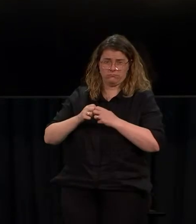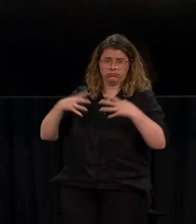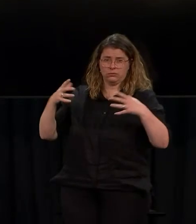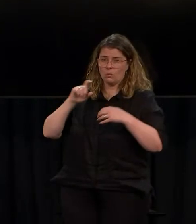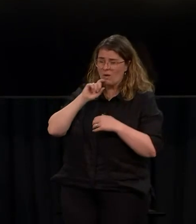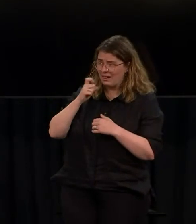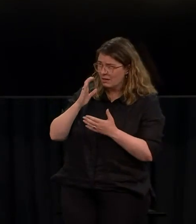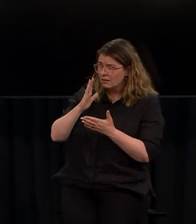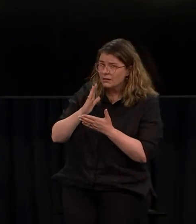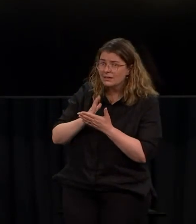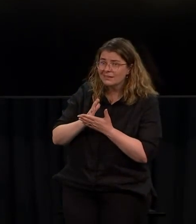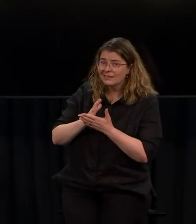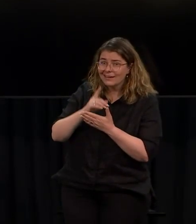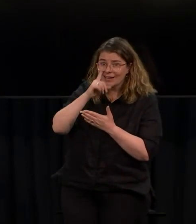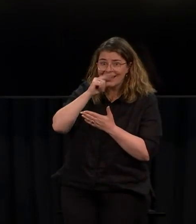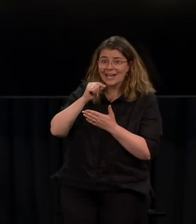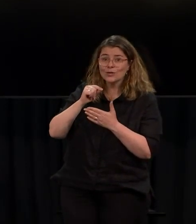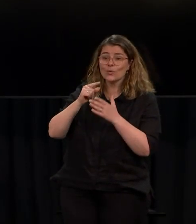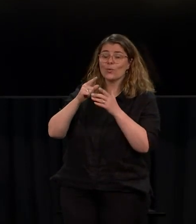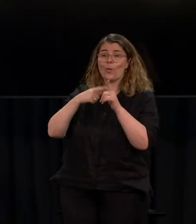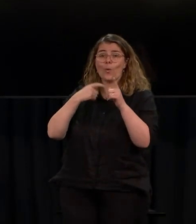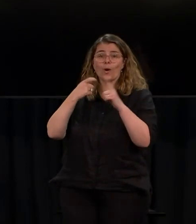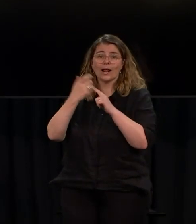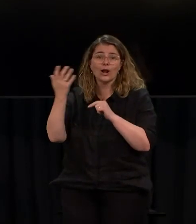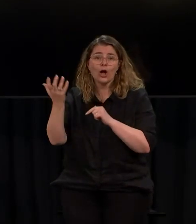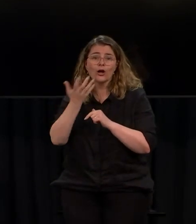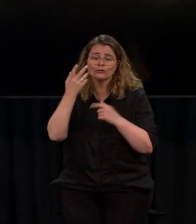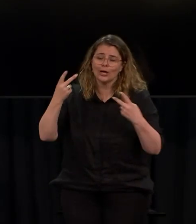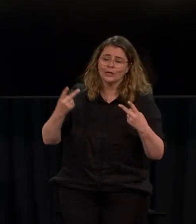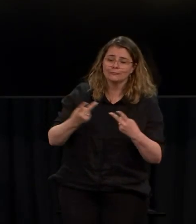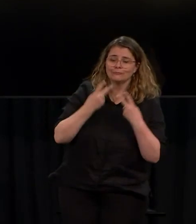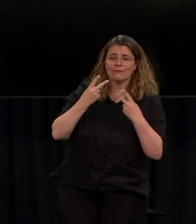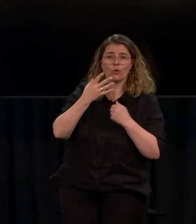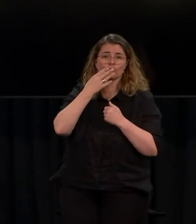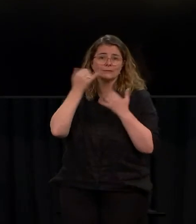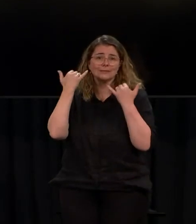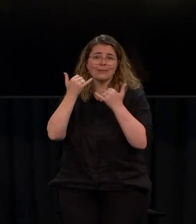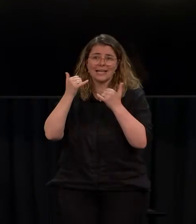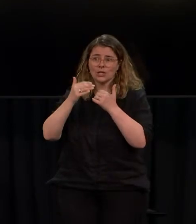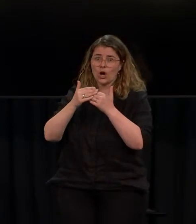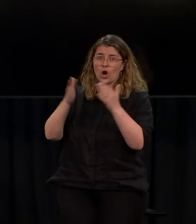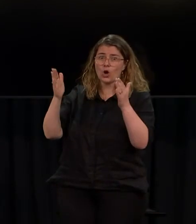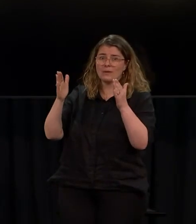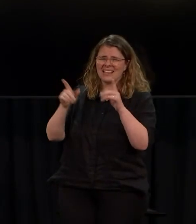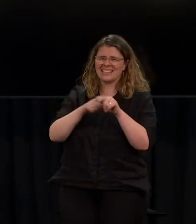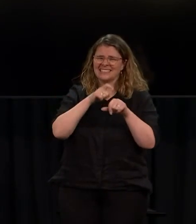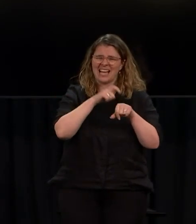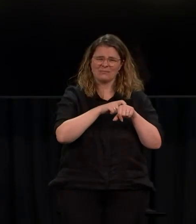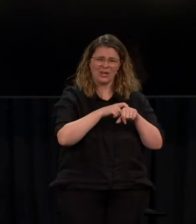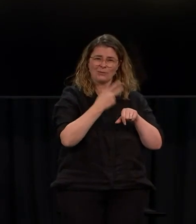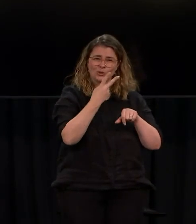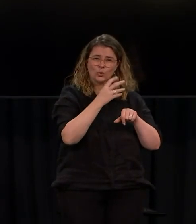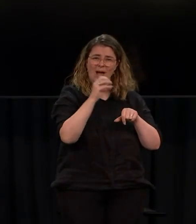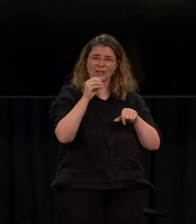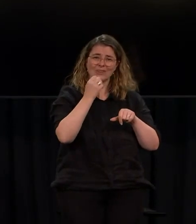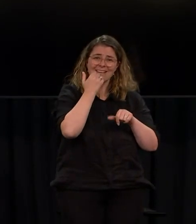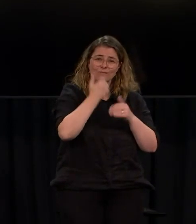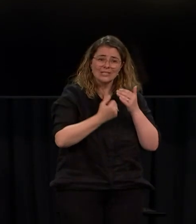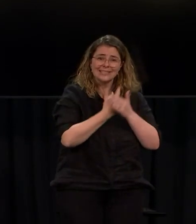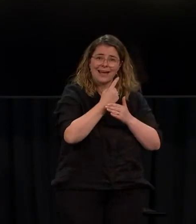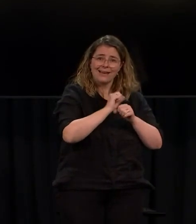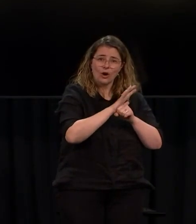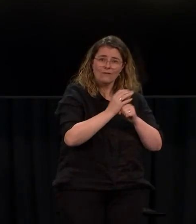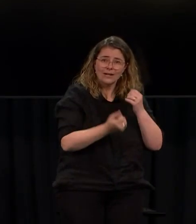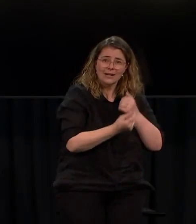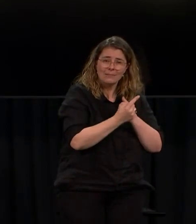you really open up Auckland hospitality for Christmas parties when you've got 200 cases a day